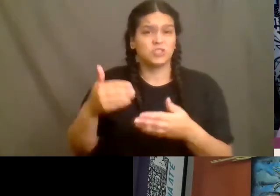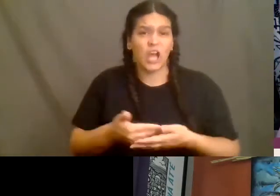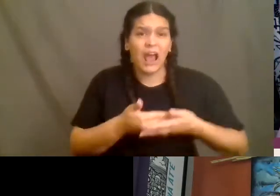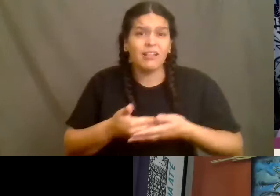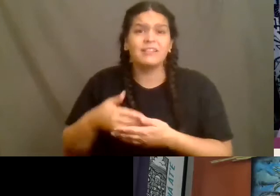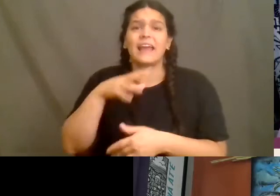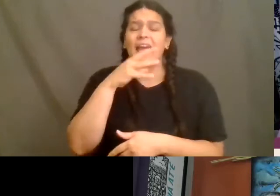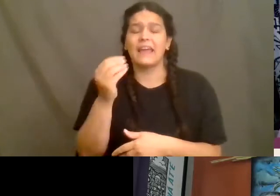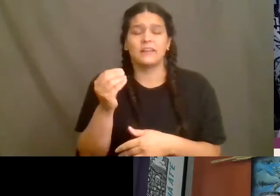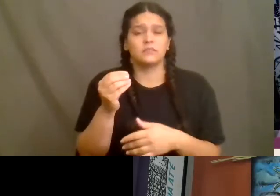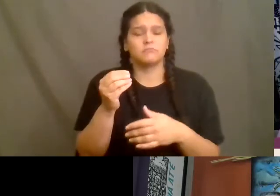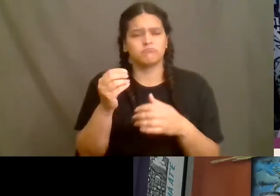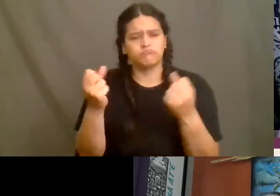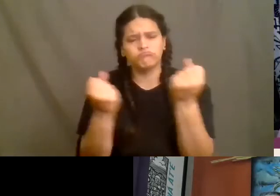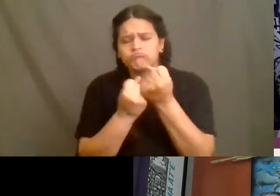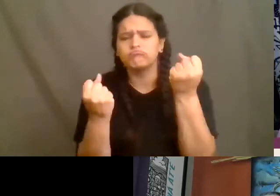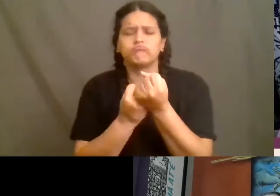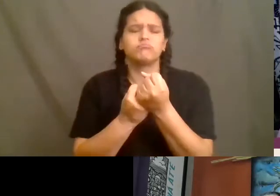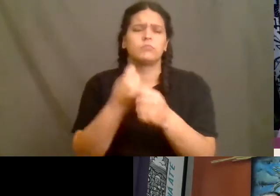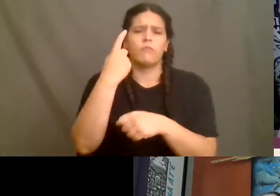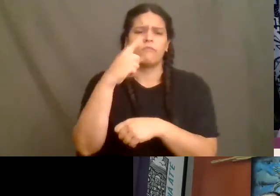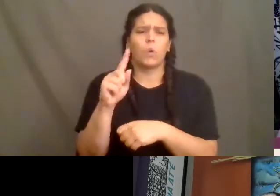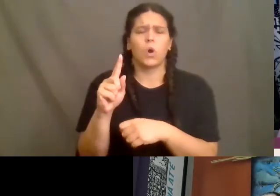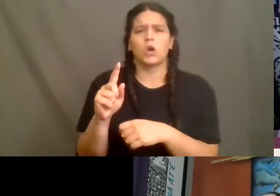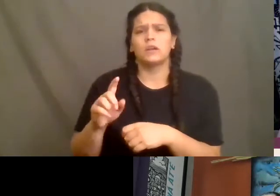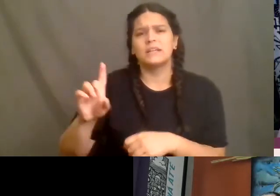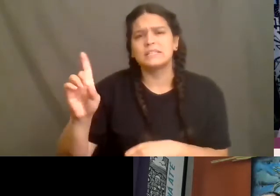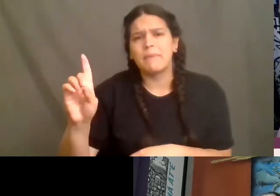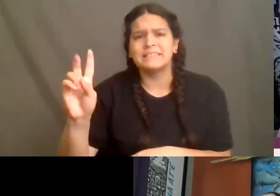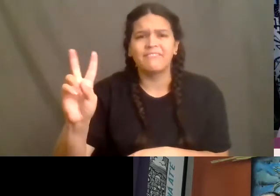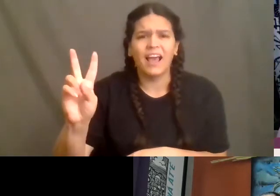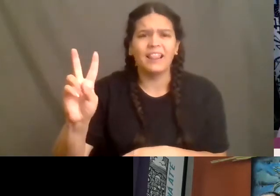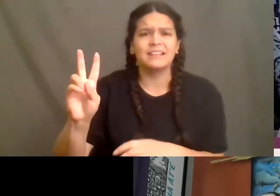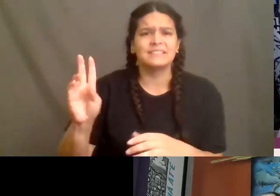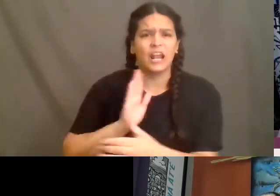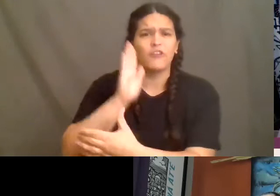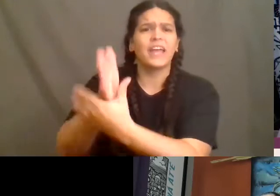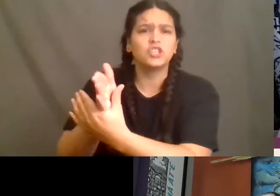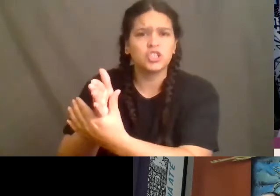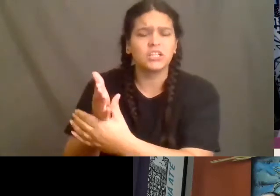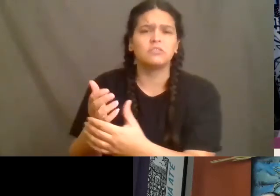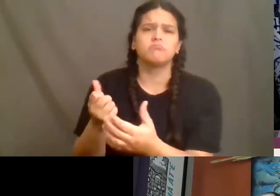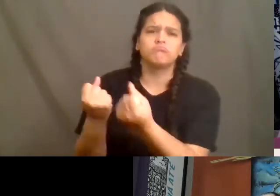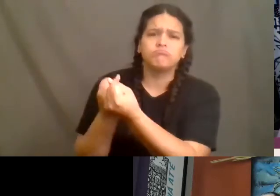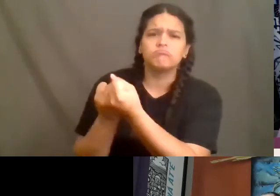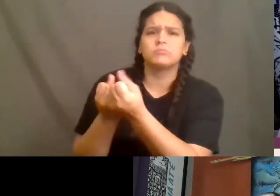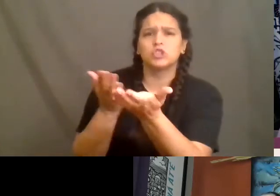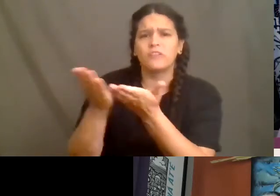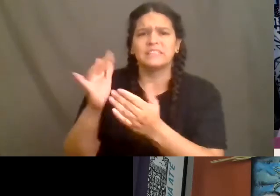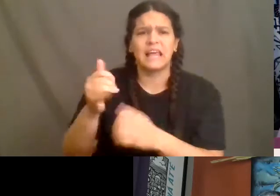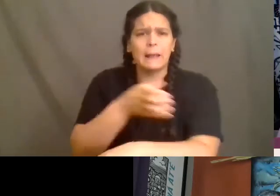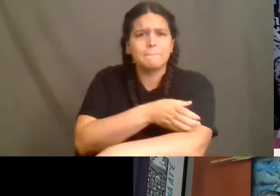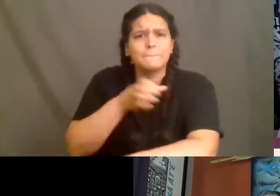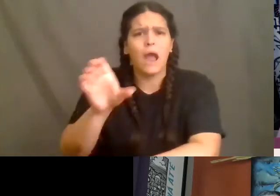domestic, advocating for domestic violence intervention, and supporting services that empower the